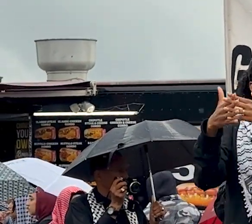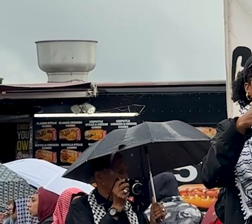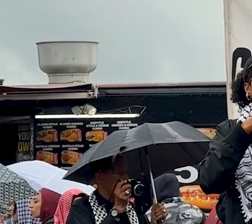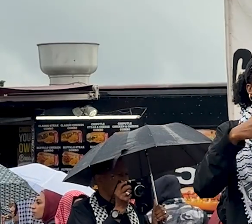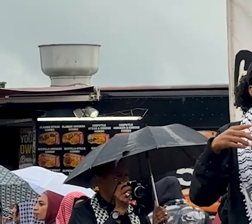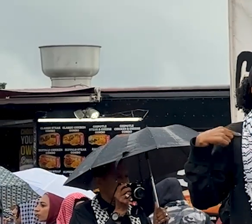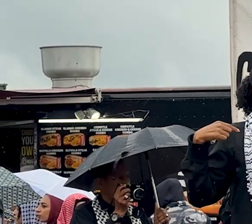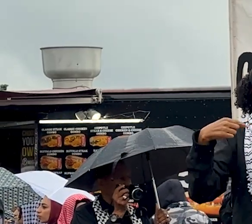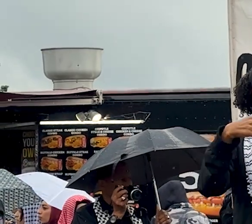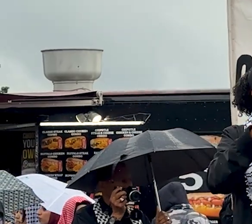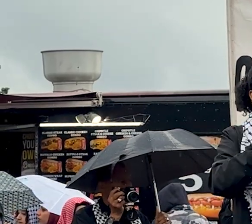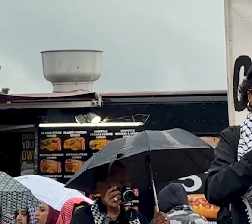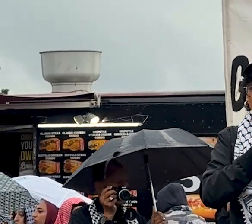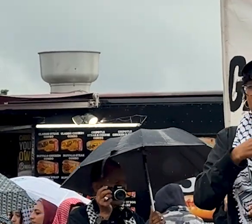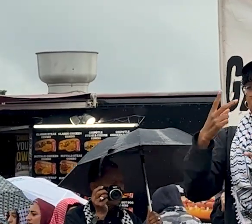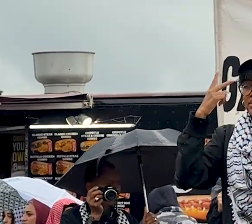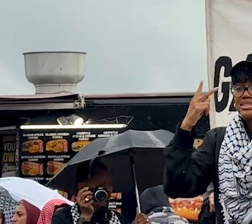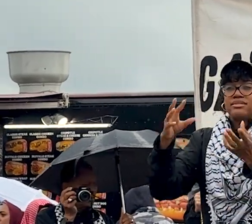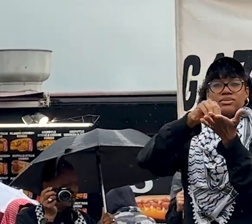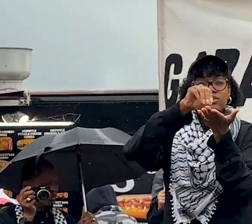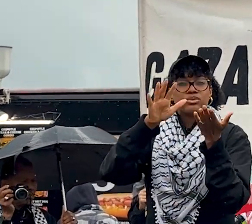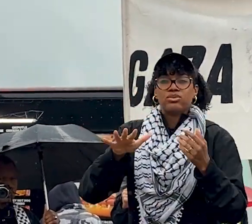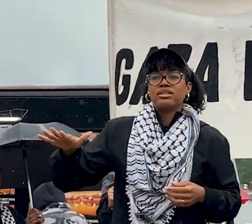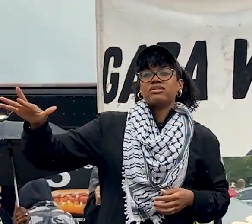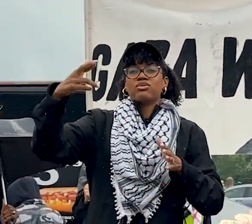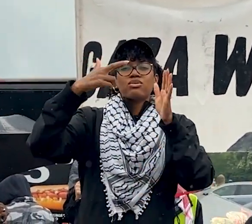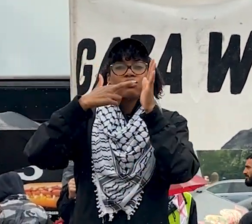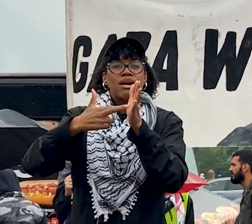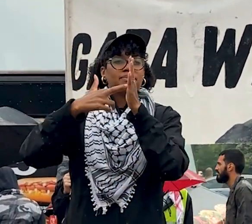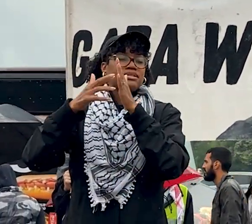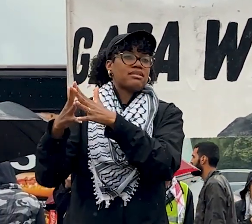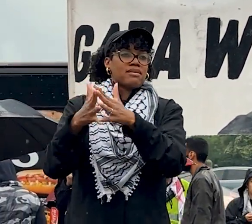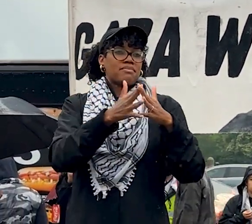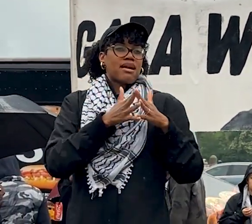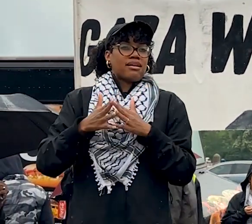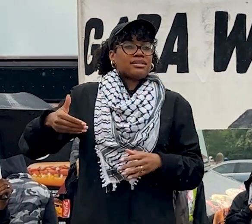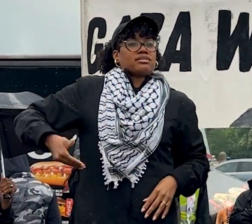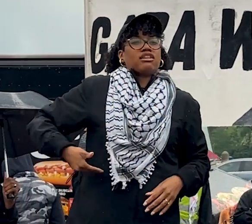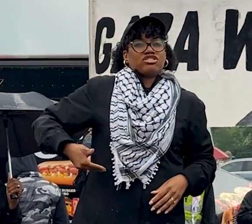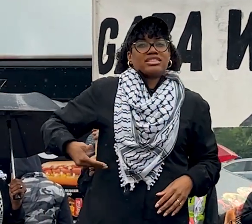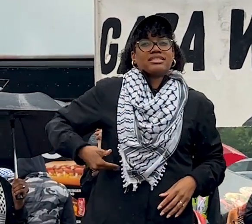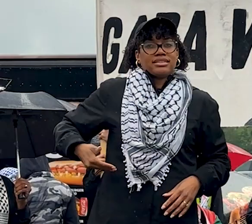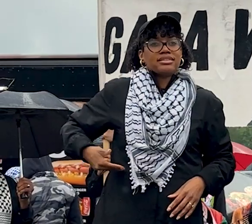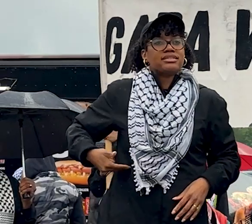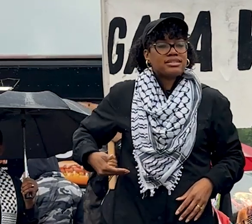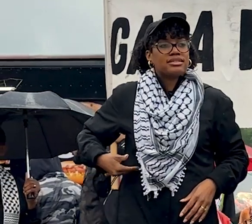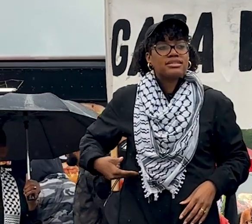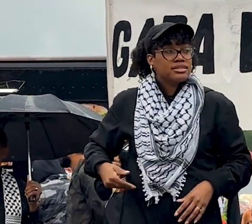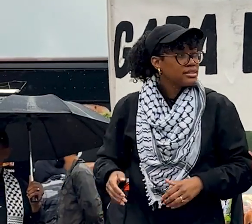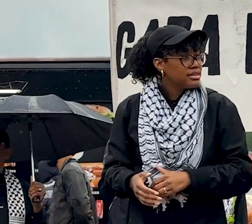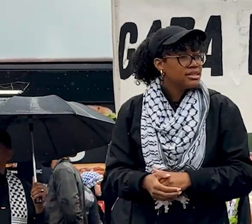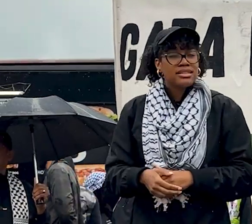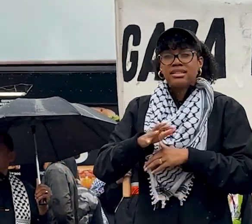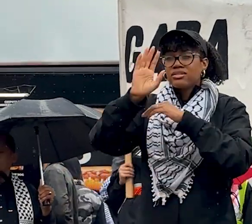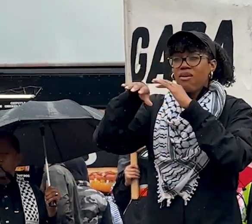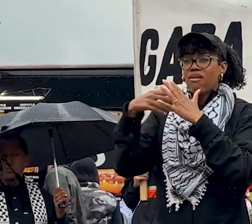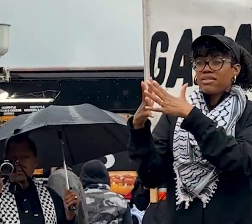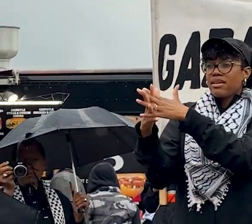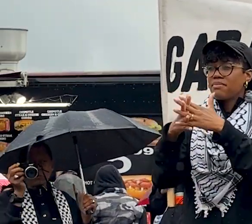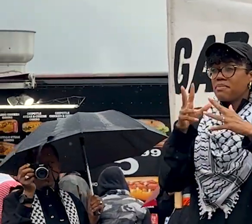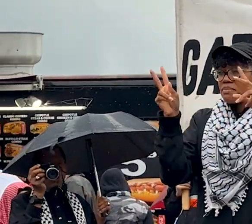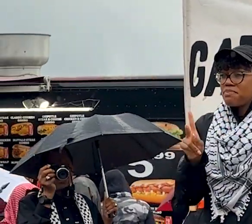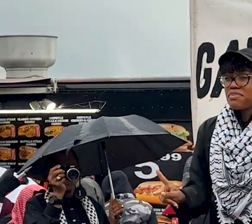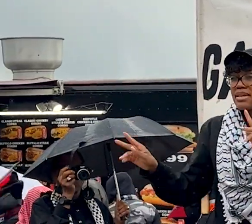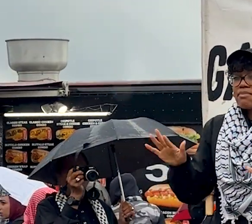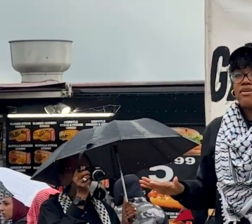the students, the college students, who represent the conscience of America. It is the majority of America, the American